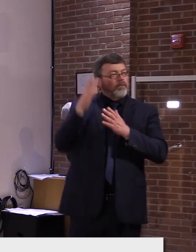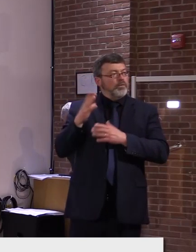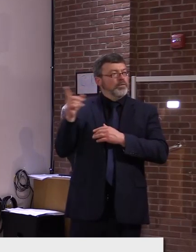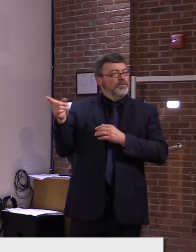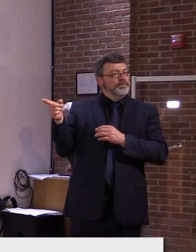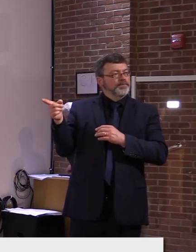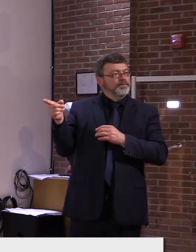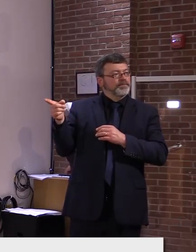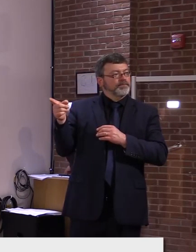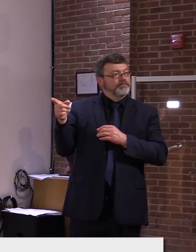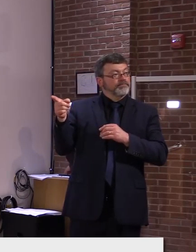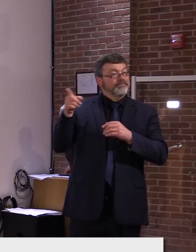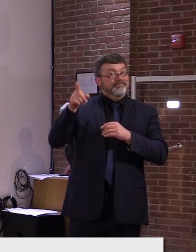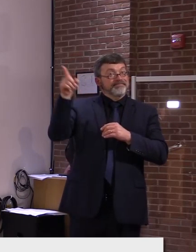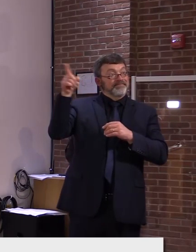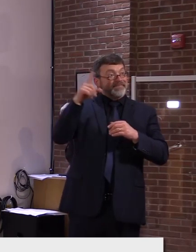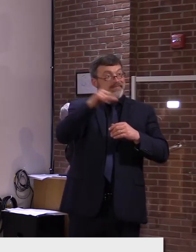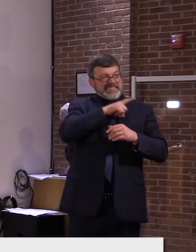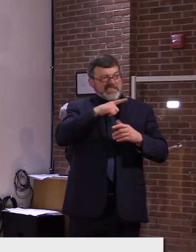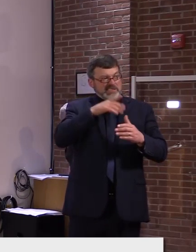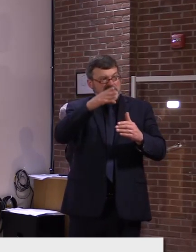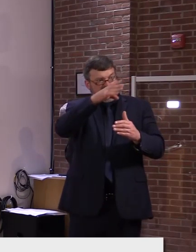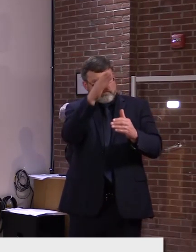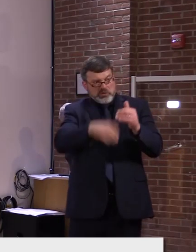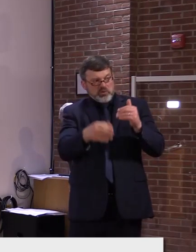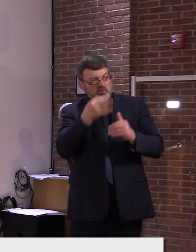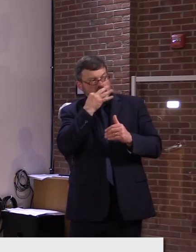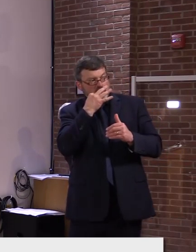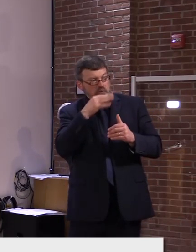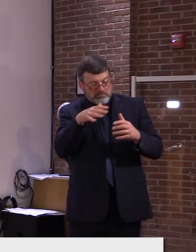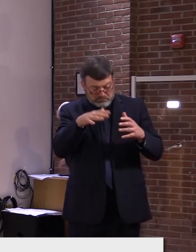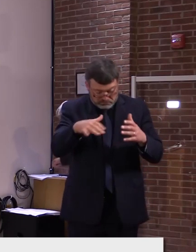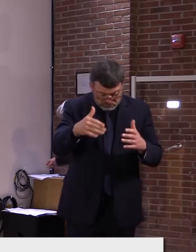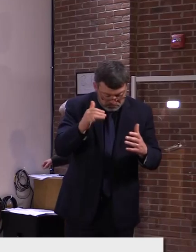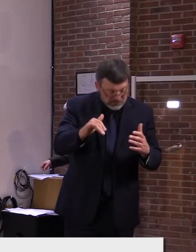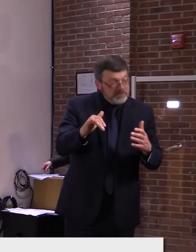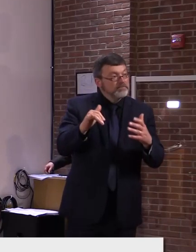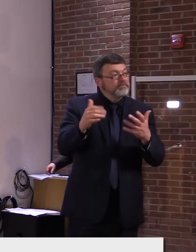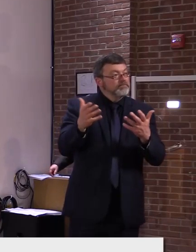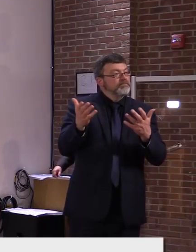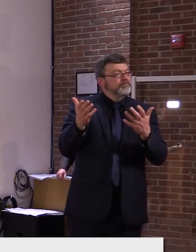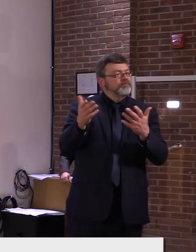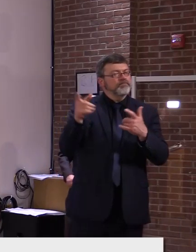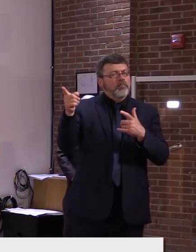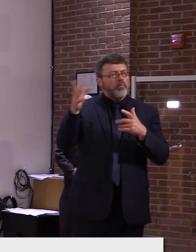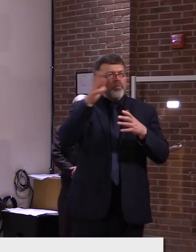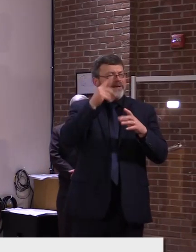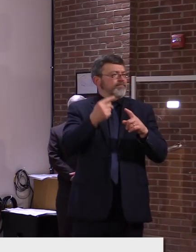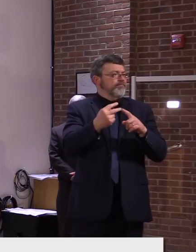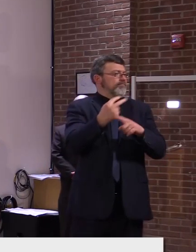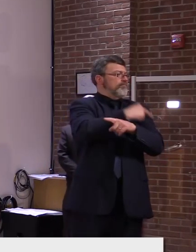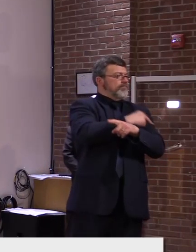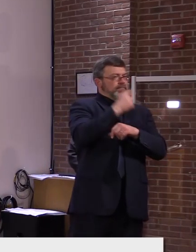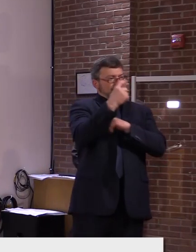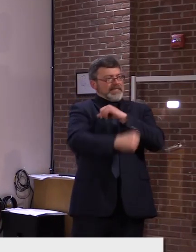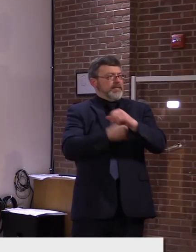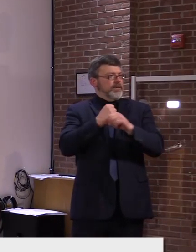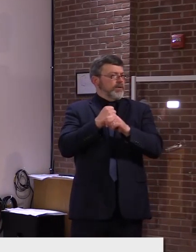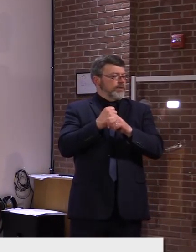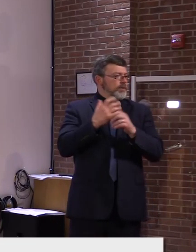lawmakers were able to do throughout the totality of the session? I know there's some recent bills like H360, the broadband bill,